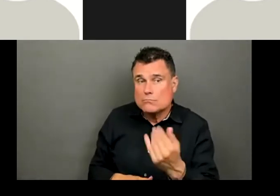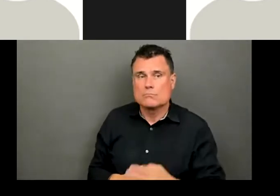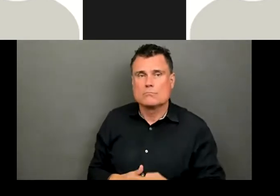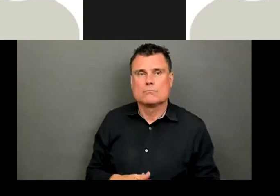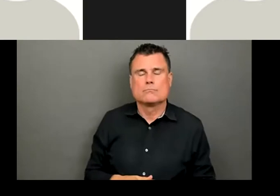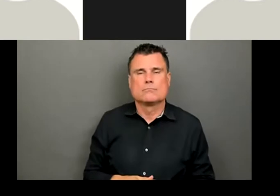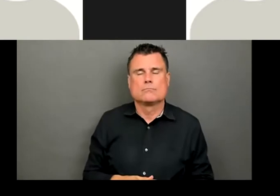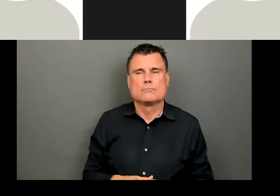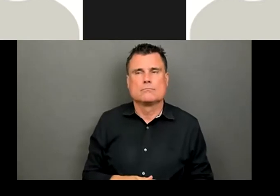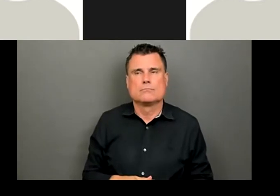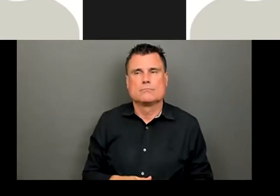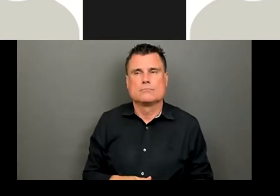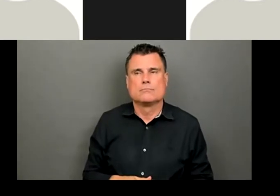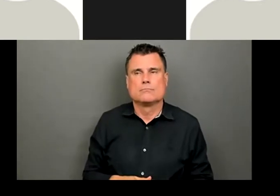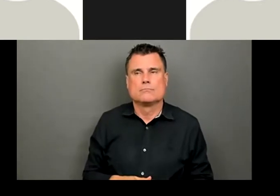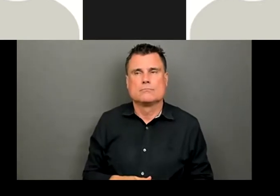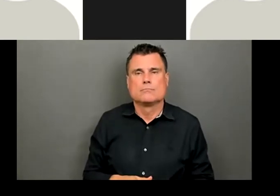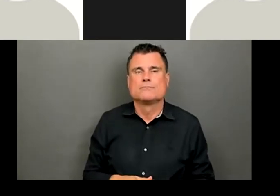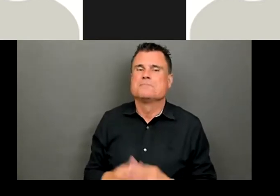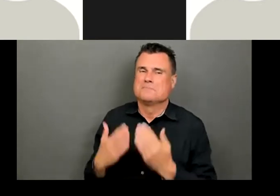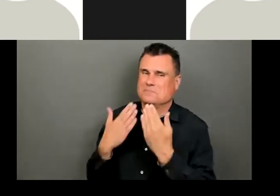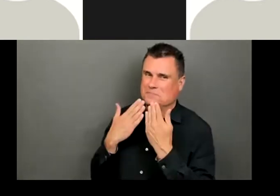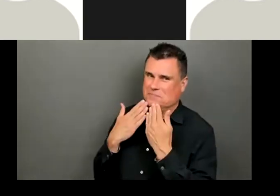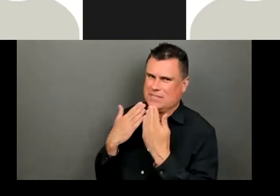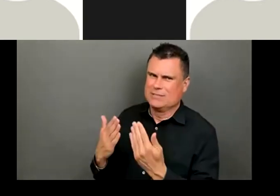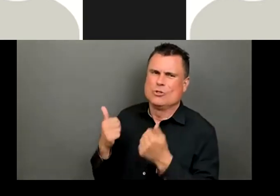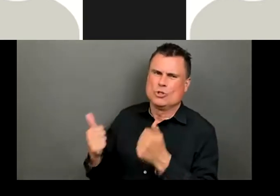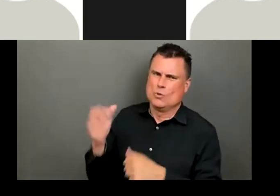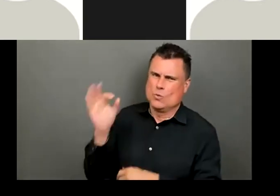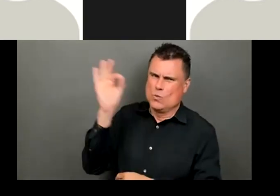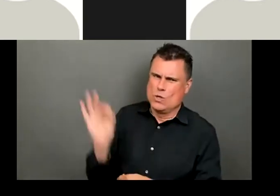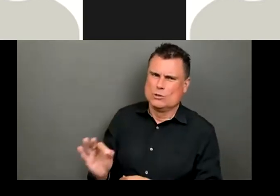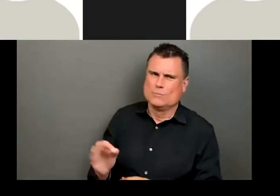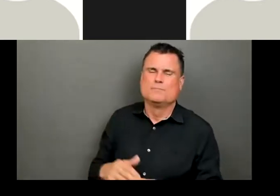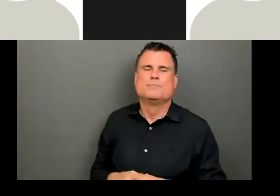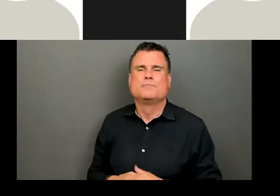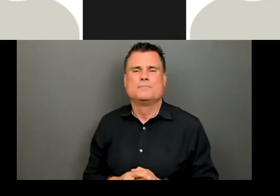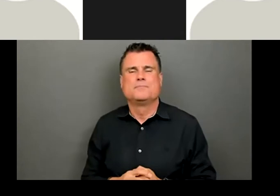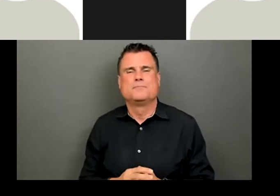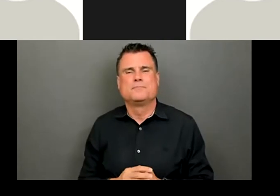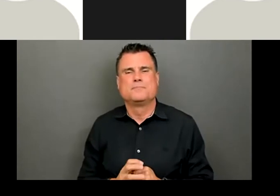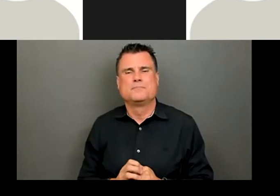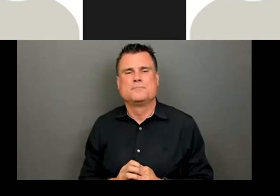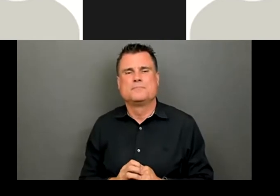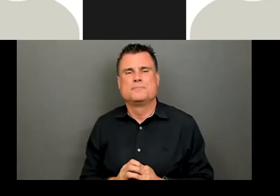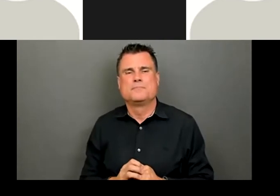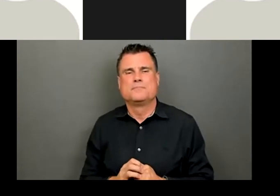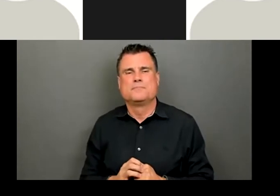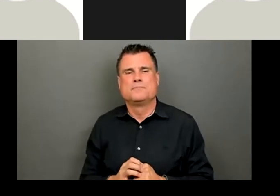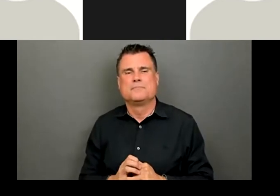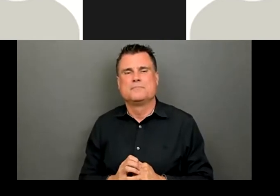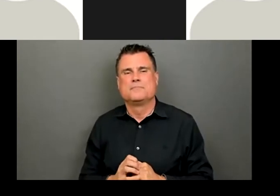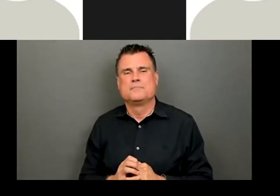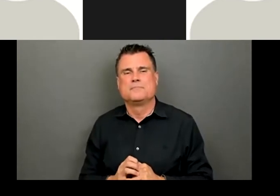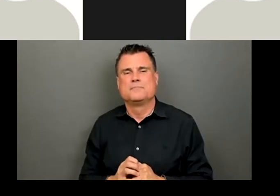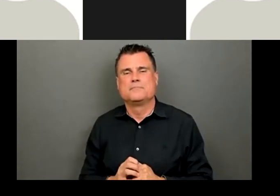Thank you for the question. From my perspective on the question on policies,